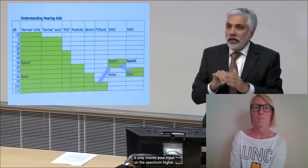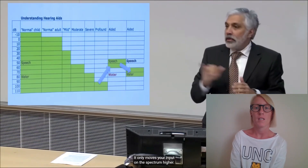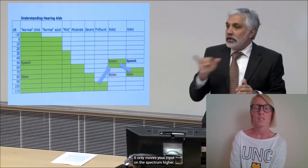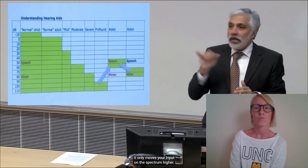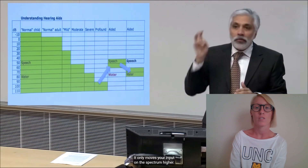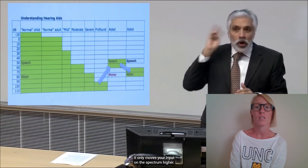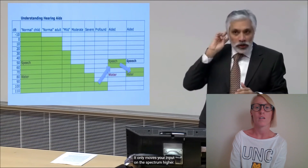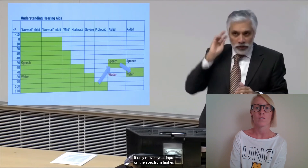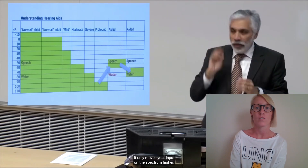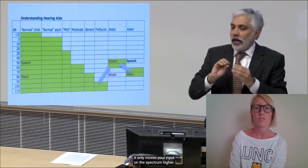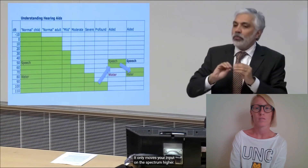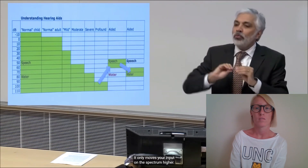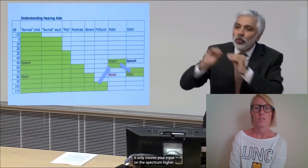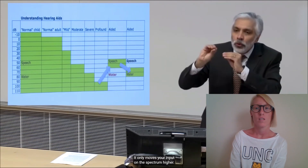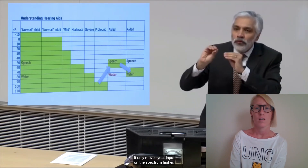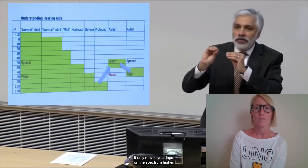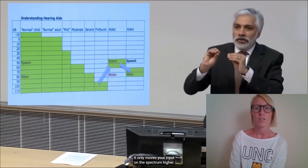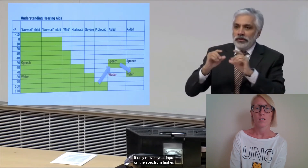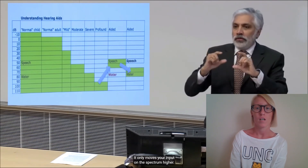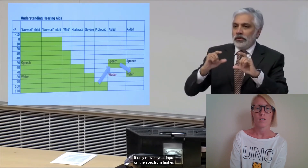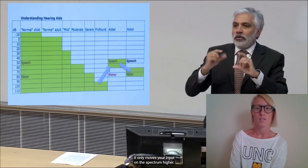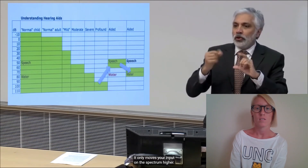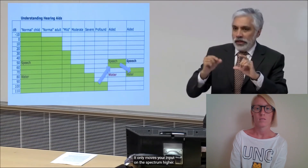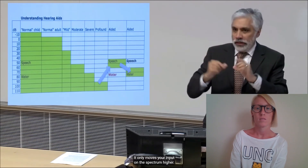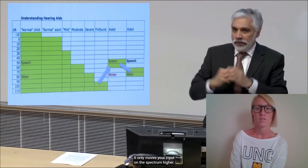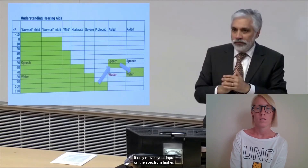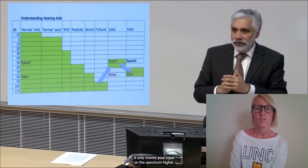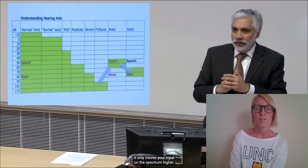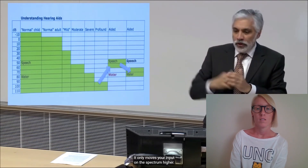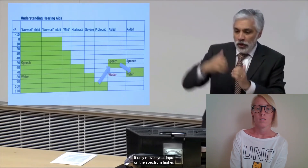definitely many different your input levels on the spectrum of hearing higher. loss.